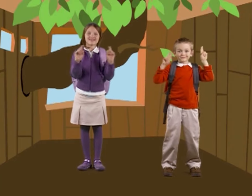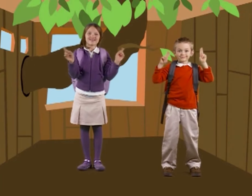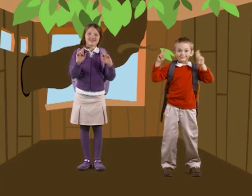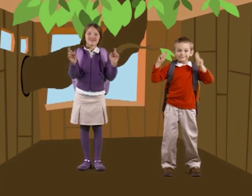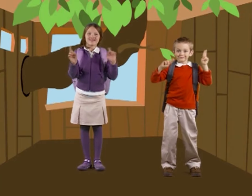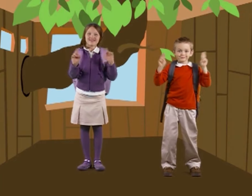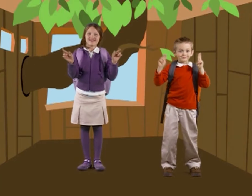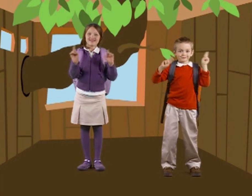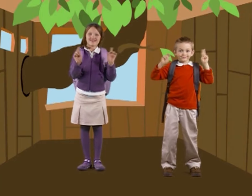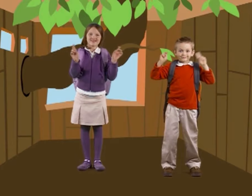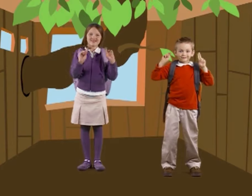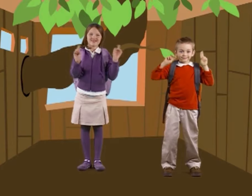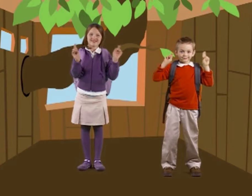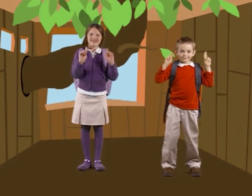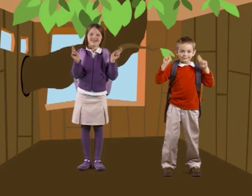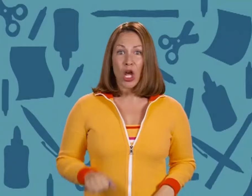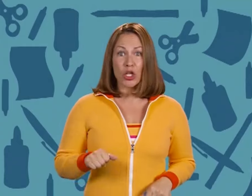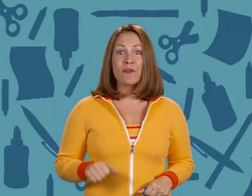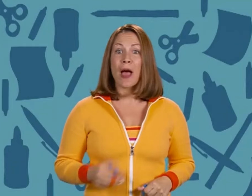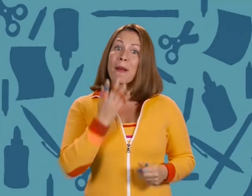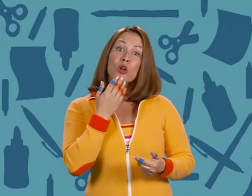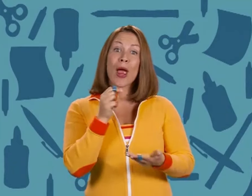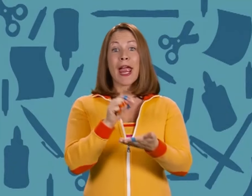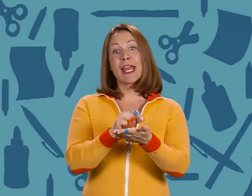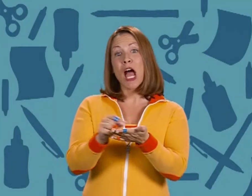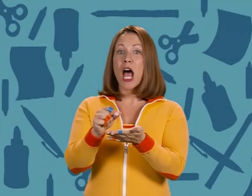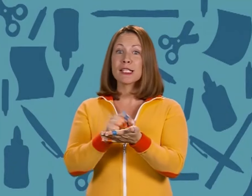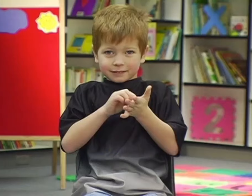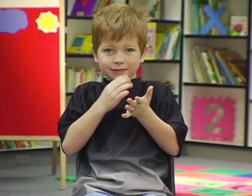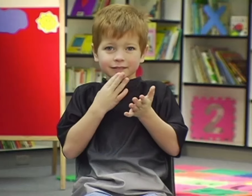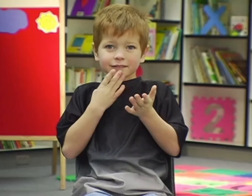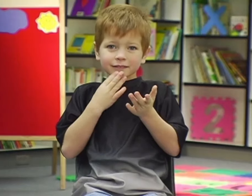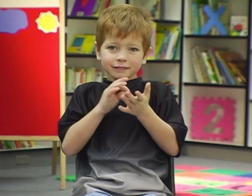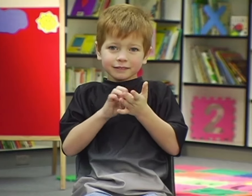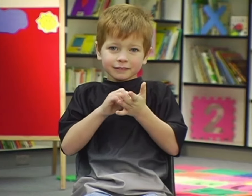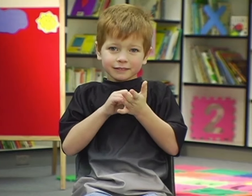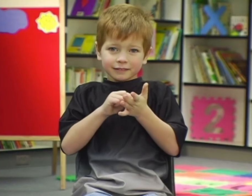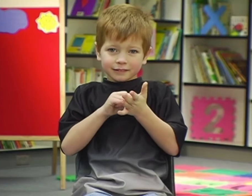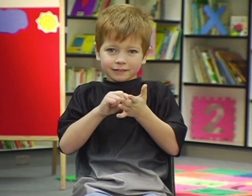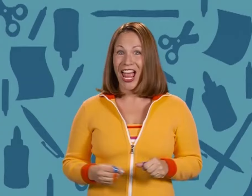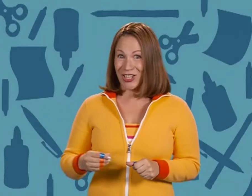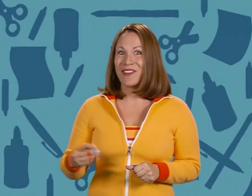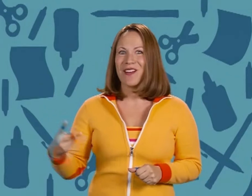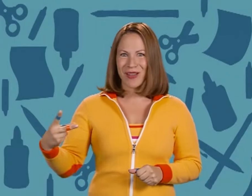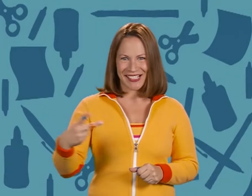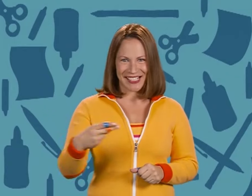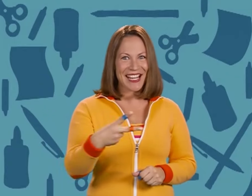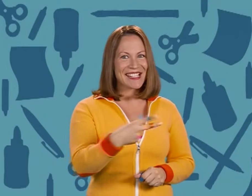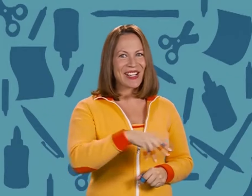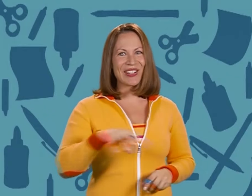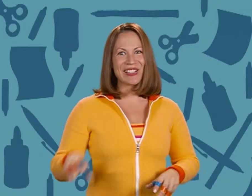Let's get ready to roll. You've got my crayons. Crayons. You've got my